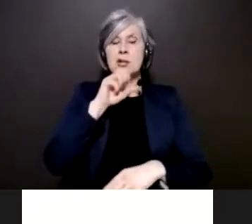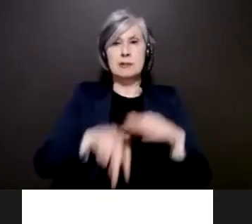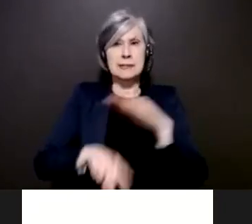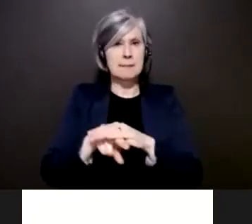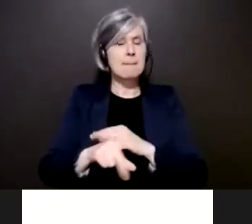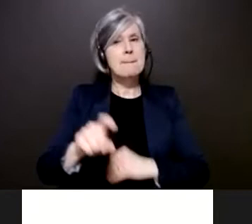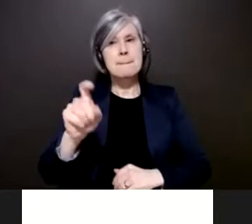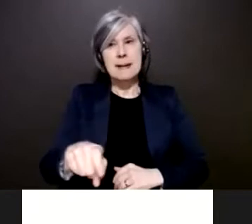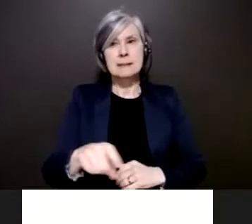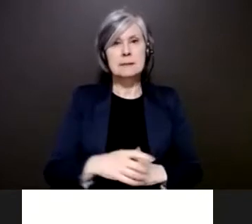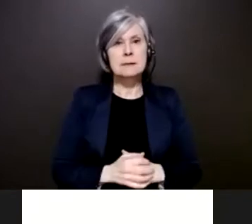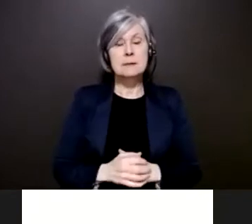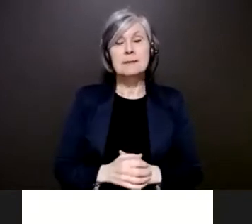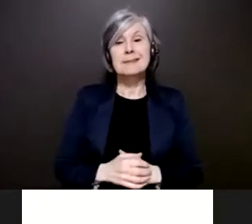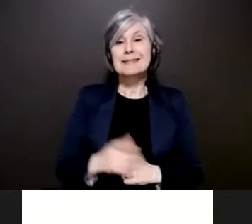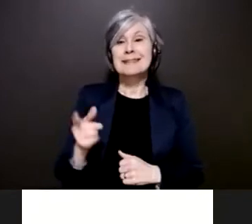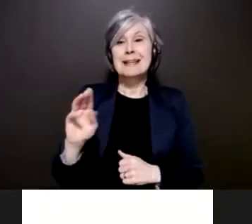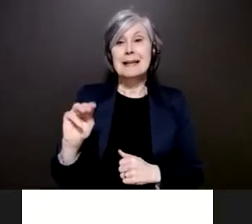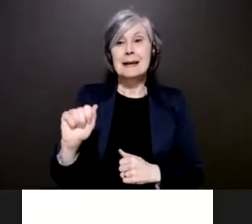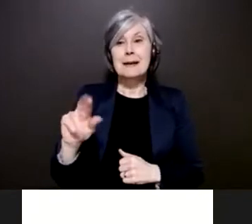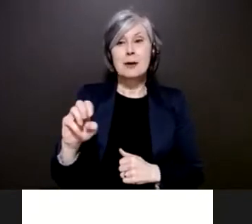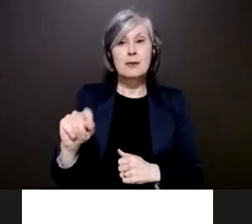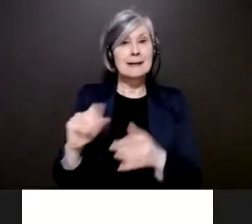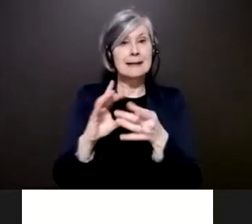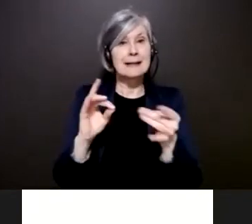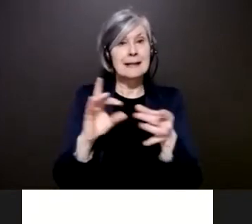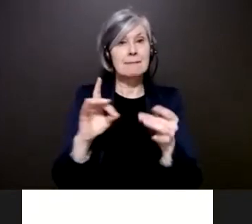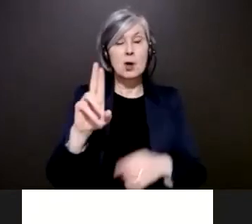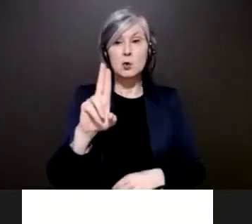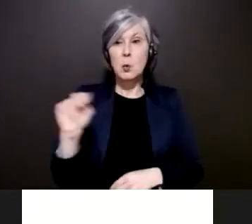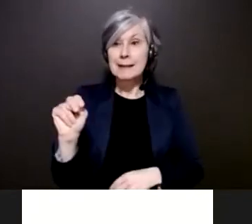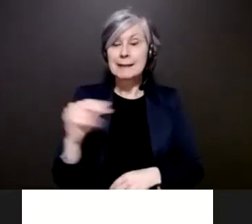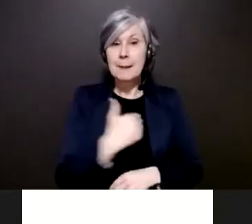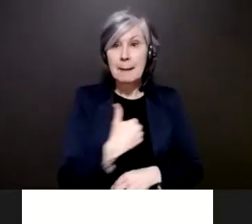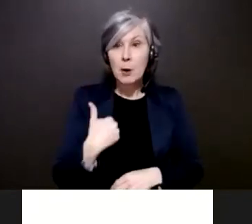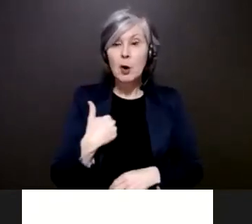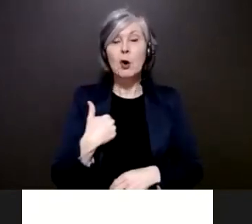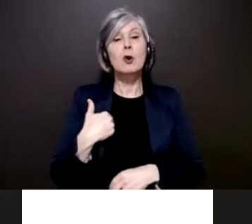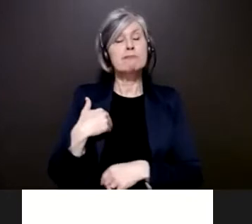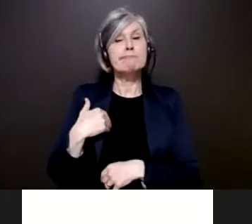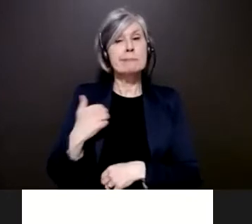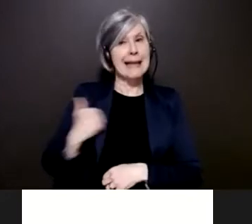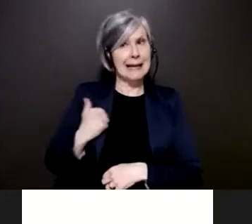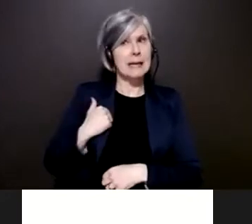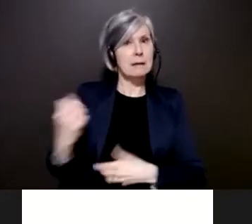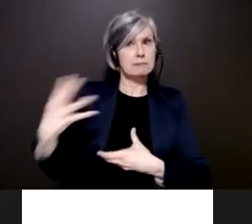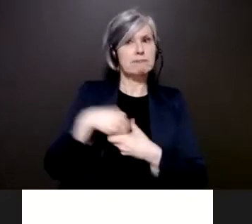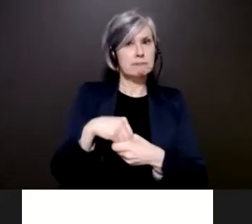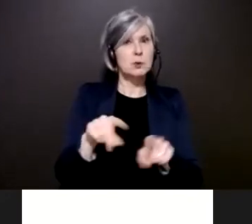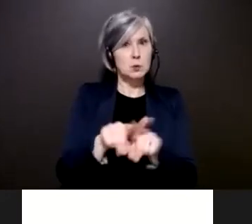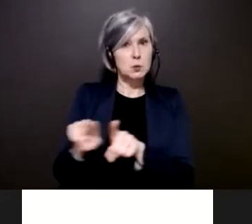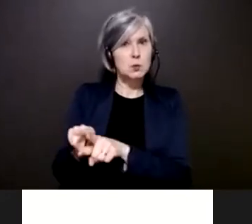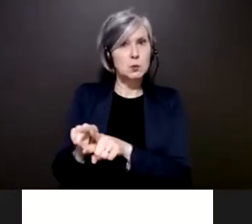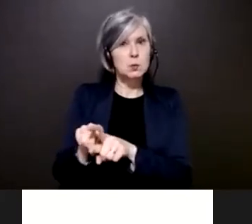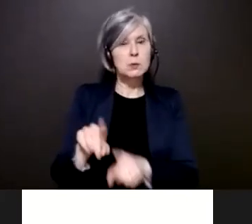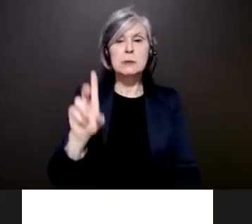Now, Margaret talked about this. The United Nations member states, including Canada, have, through this resolution on the UN Decade